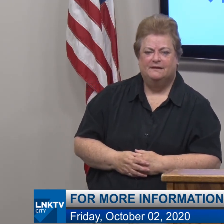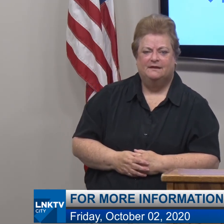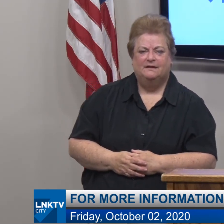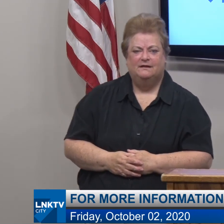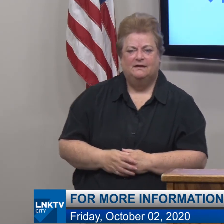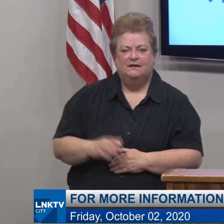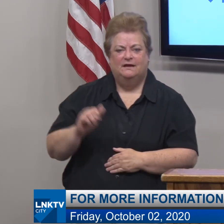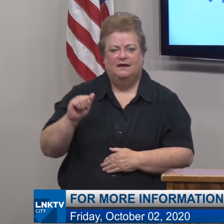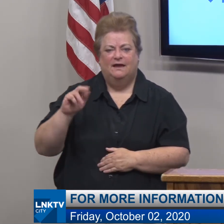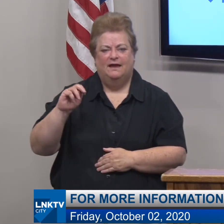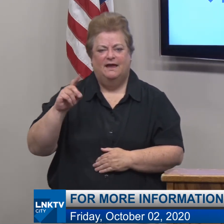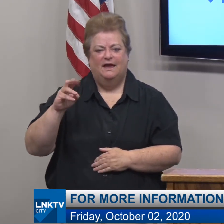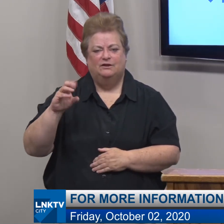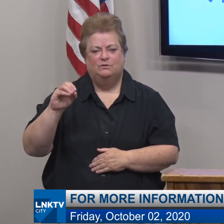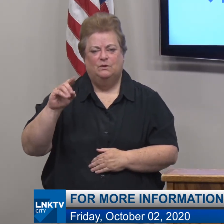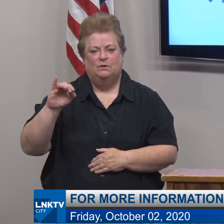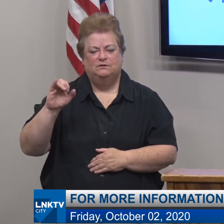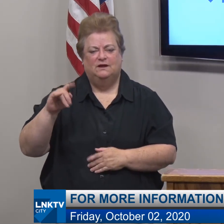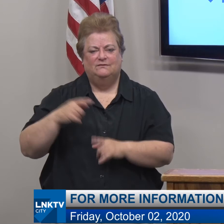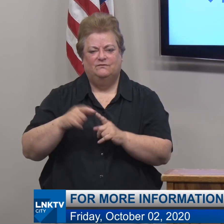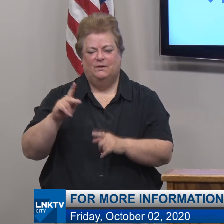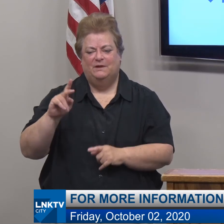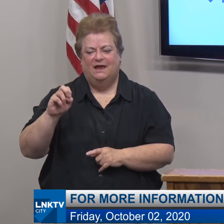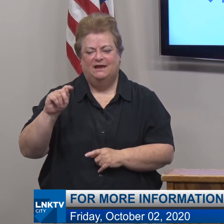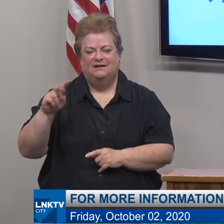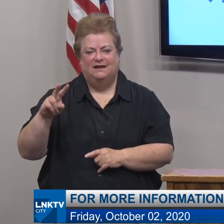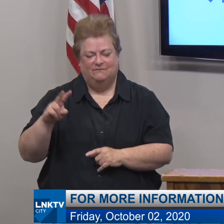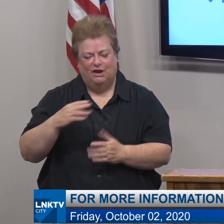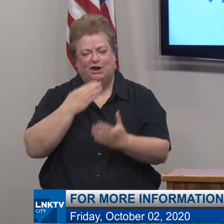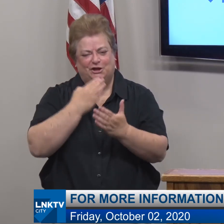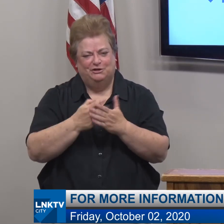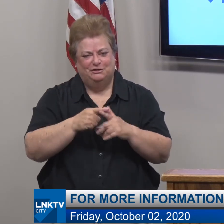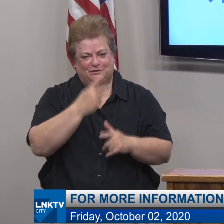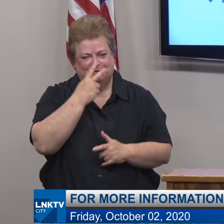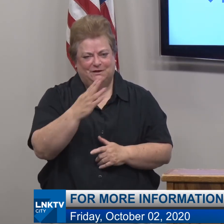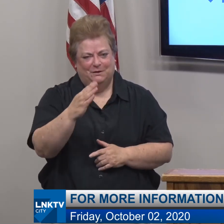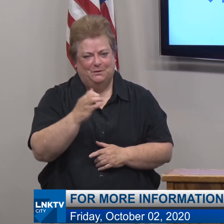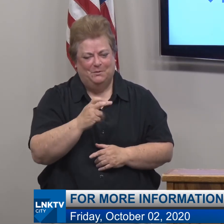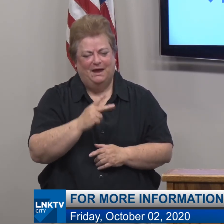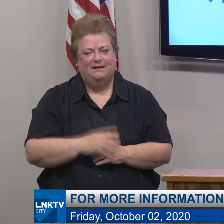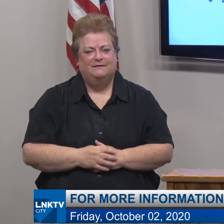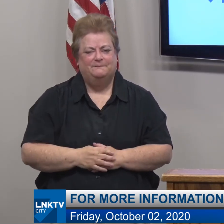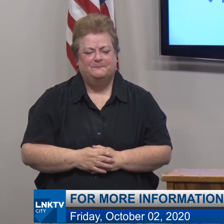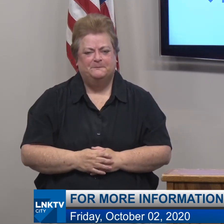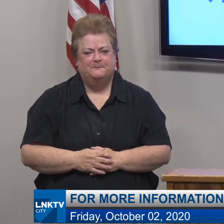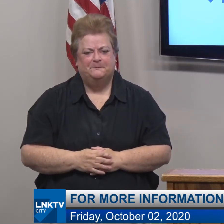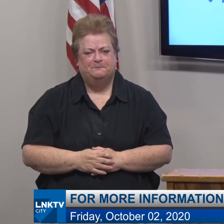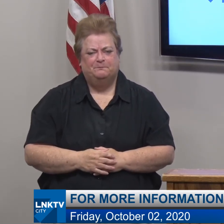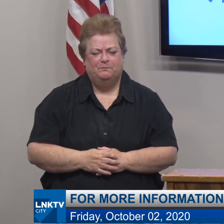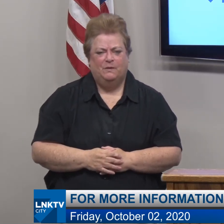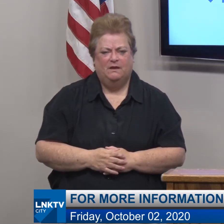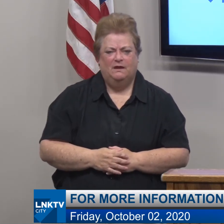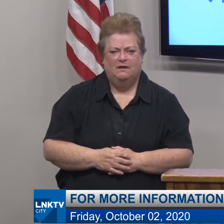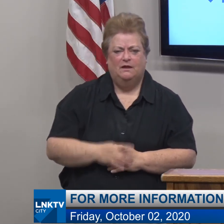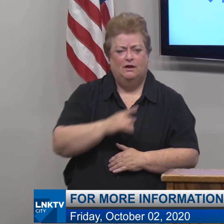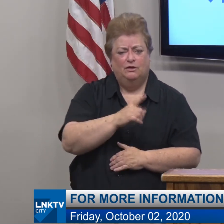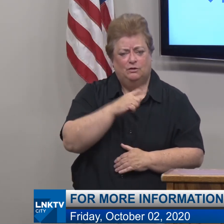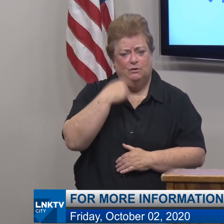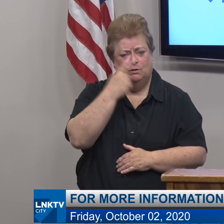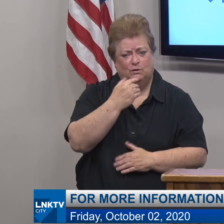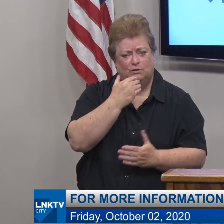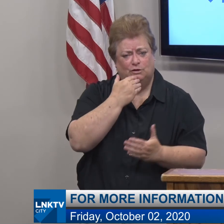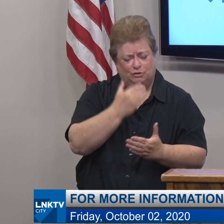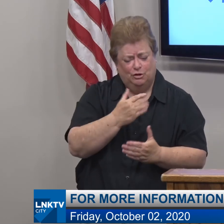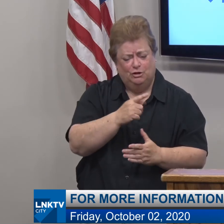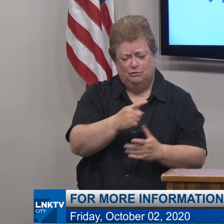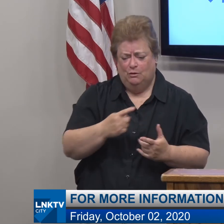Director Lopez, Andrew Ozaki from KETV. It's also good to see you back. I was just wondering, you look good. You made it through